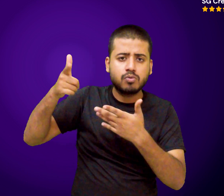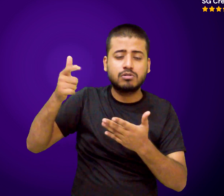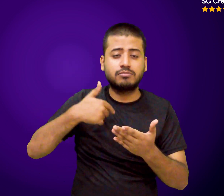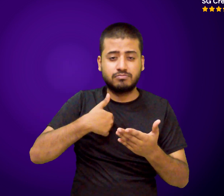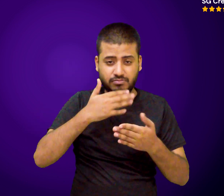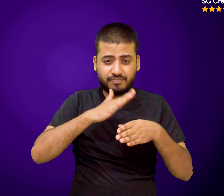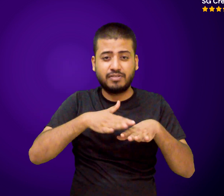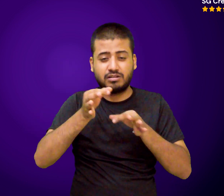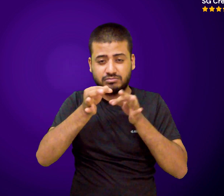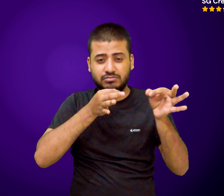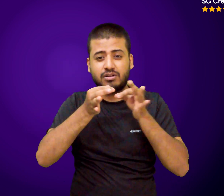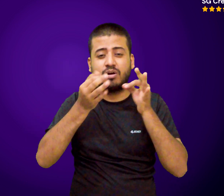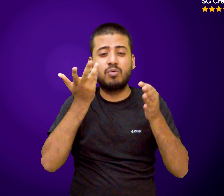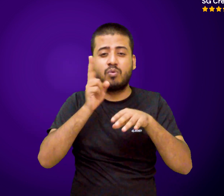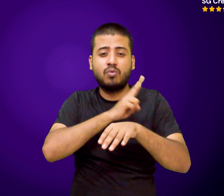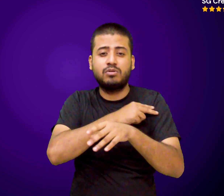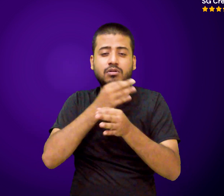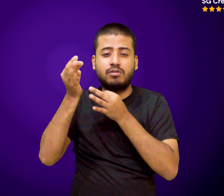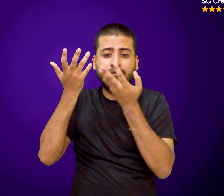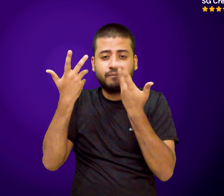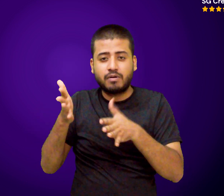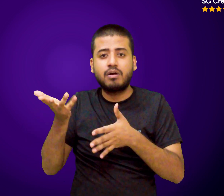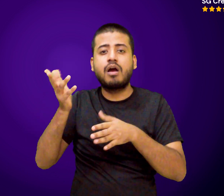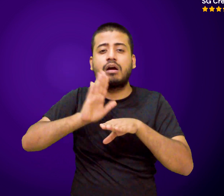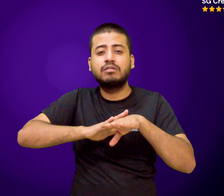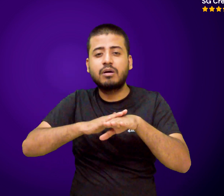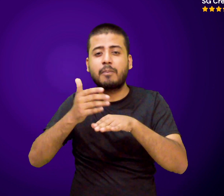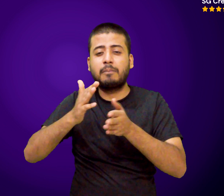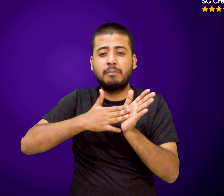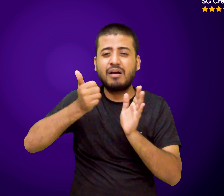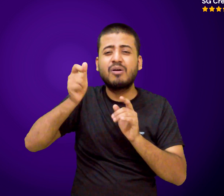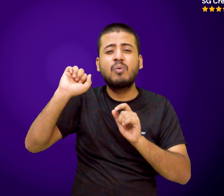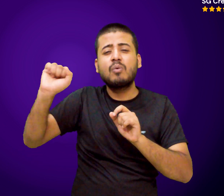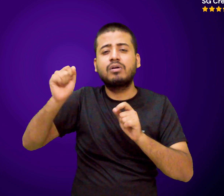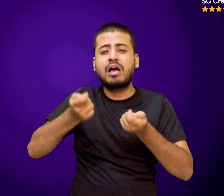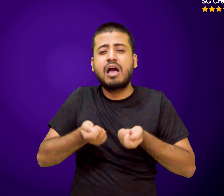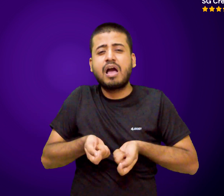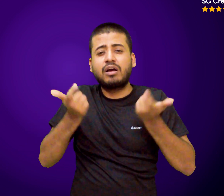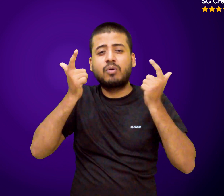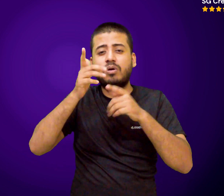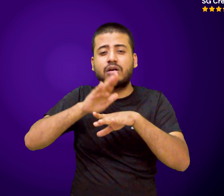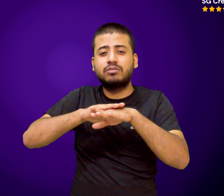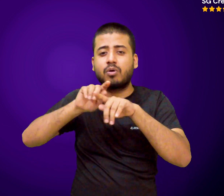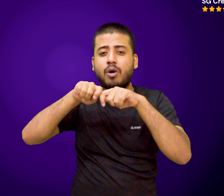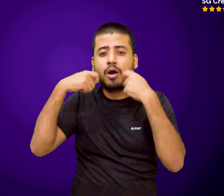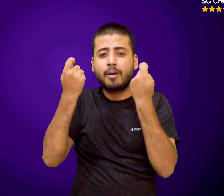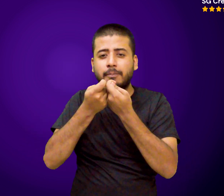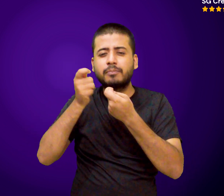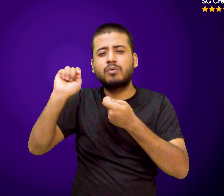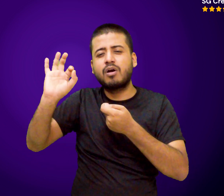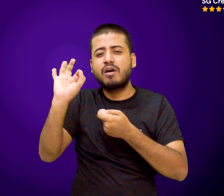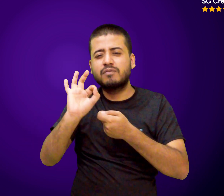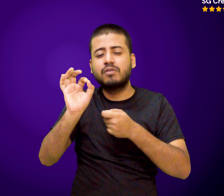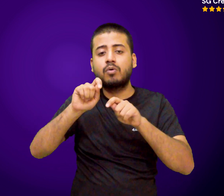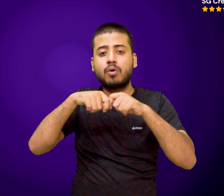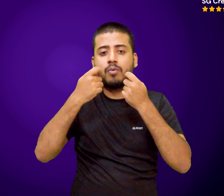a common chemical in plastics, can mimic or block hormones, potentially affecting the endocrine system and reproductive